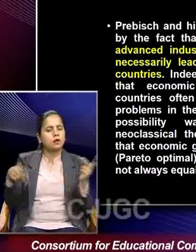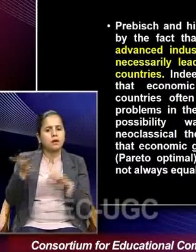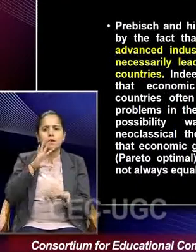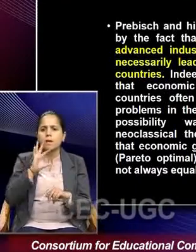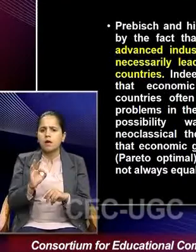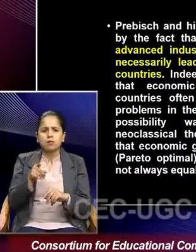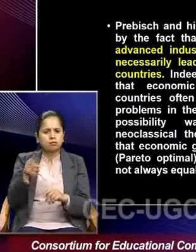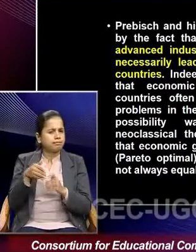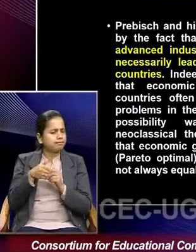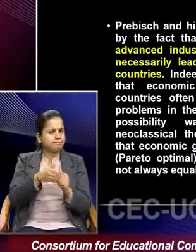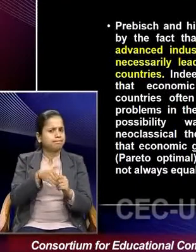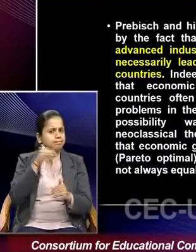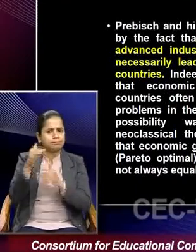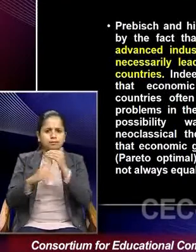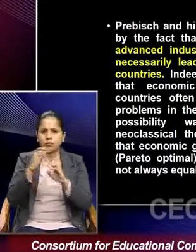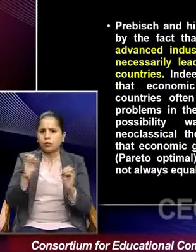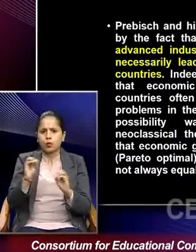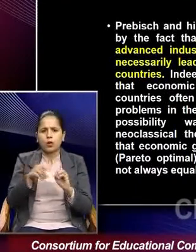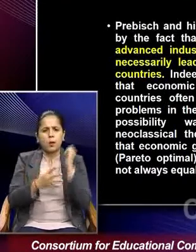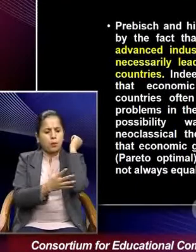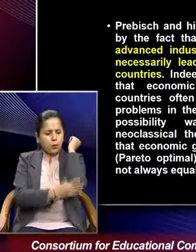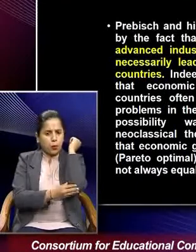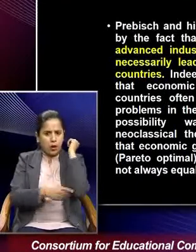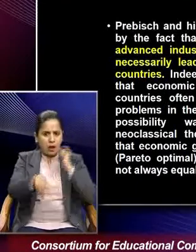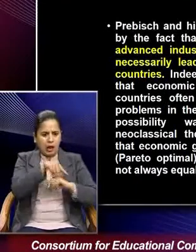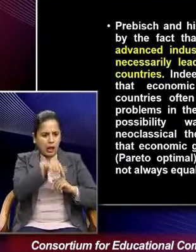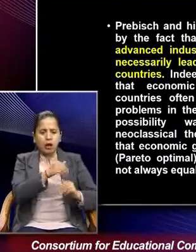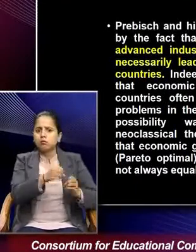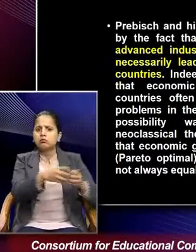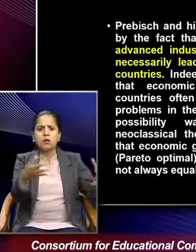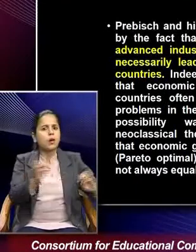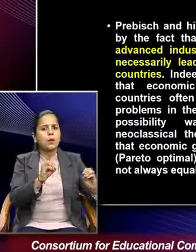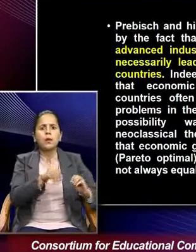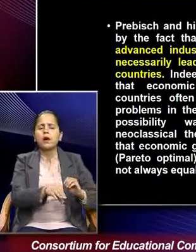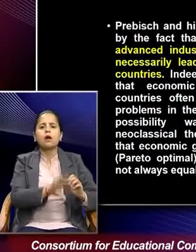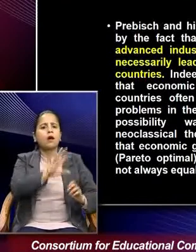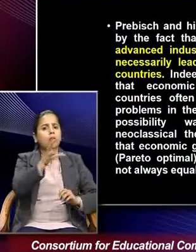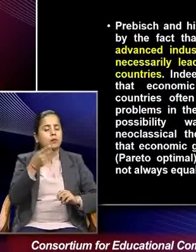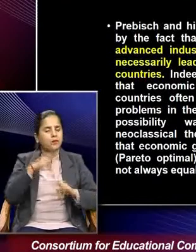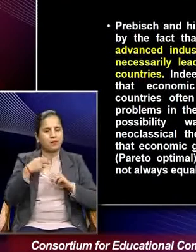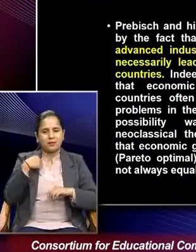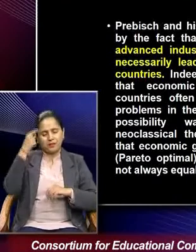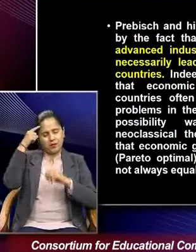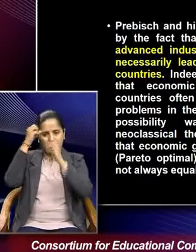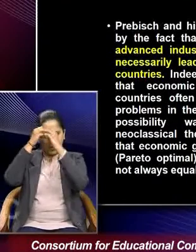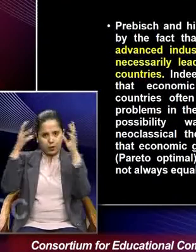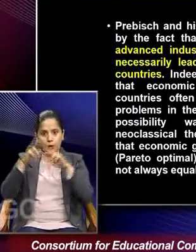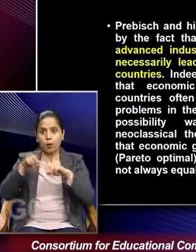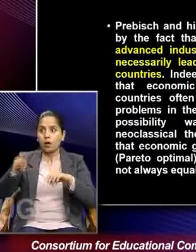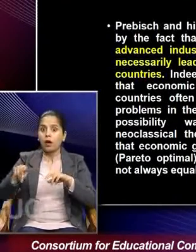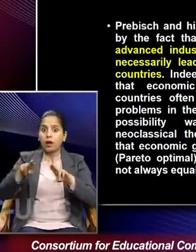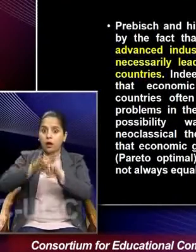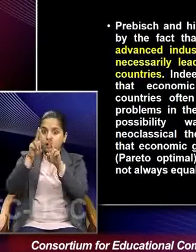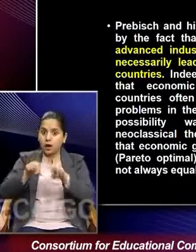necessarily lead to growth in the poorer countries, because generally we assume that if there will be an overall growth in the